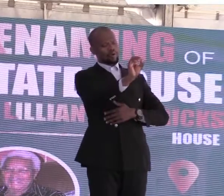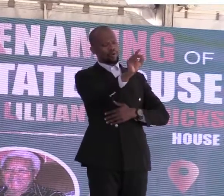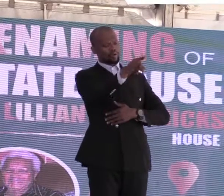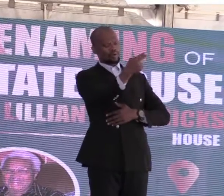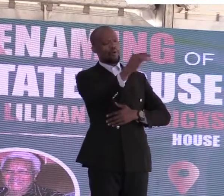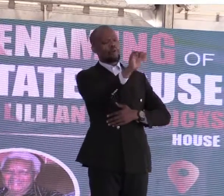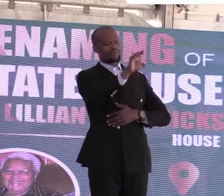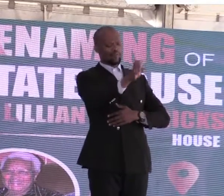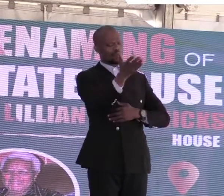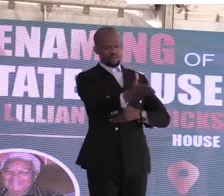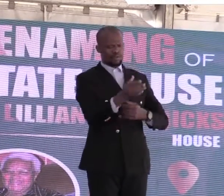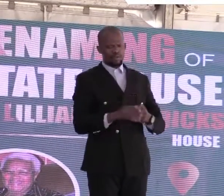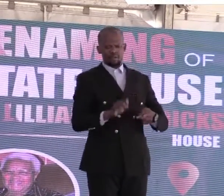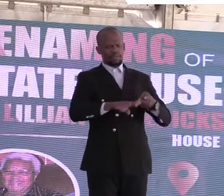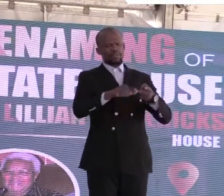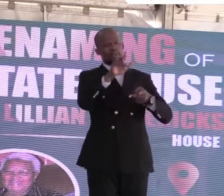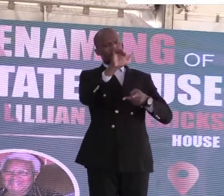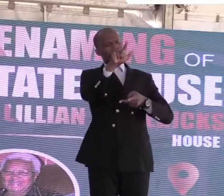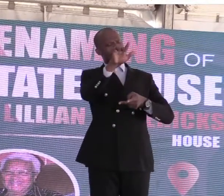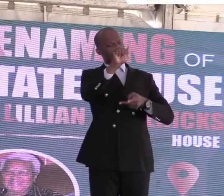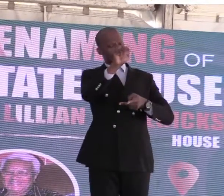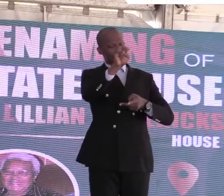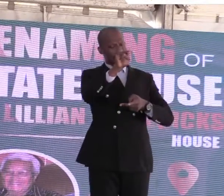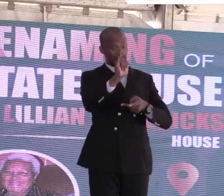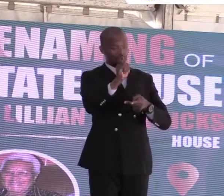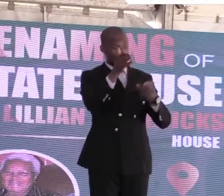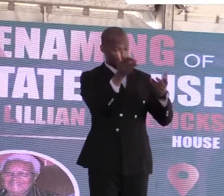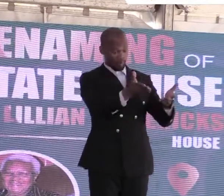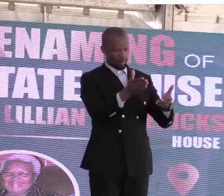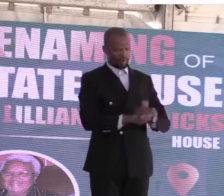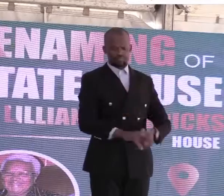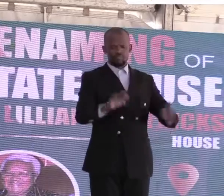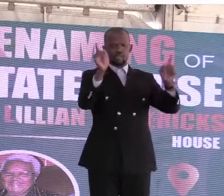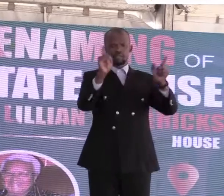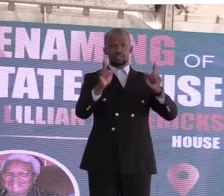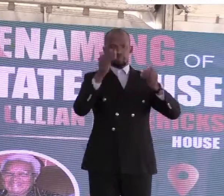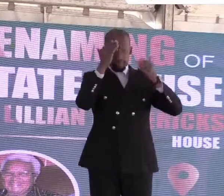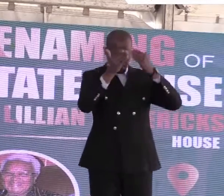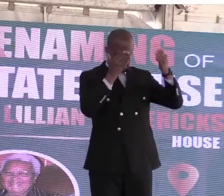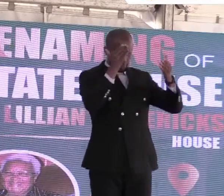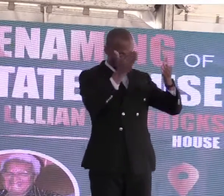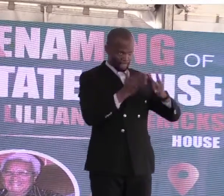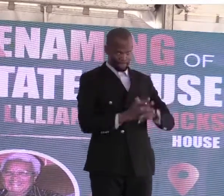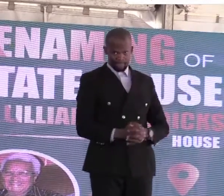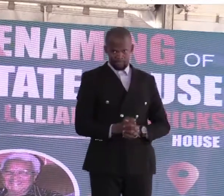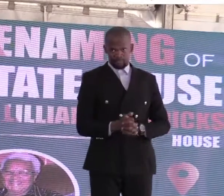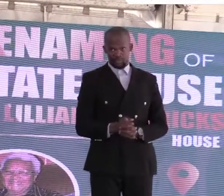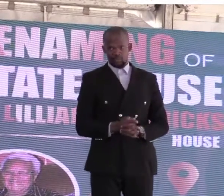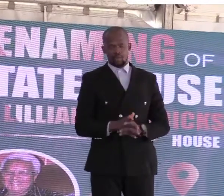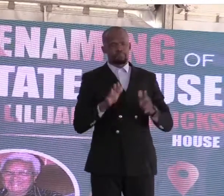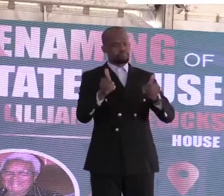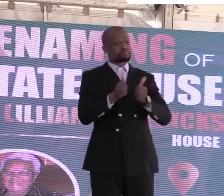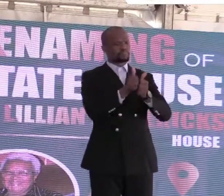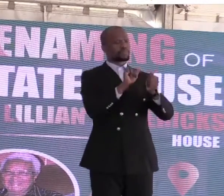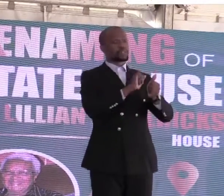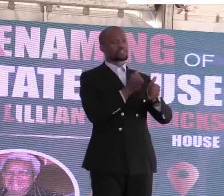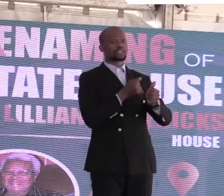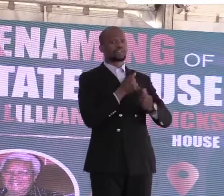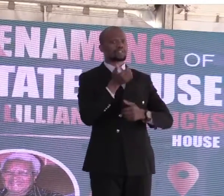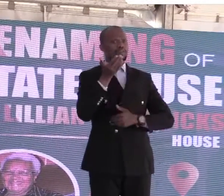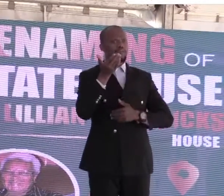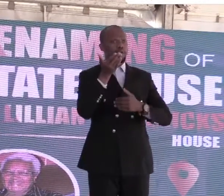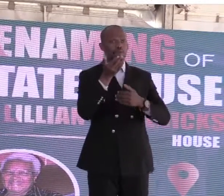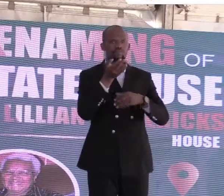a leader. Mama Lillian Diedericks was there as a leader. Special greetings to special partners there too, as